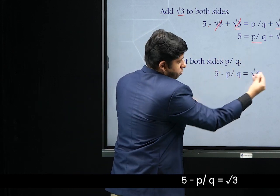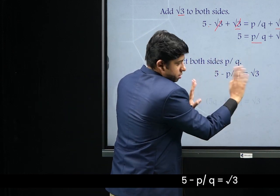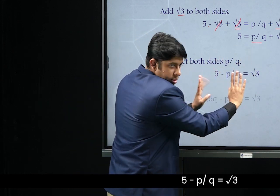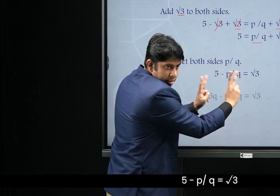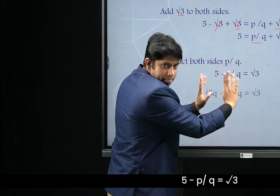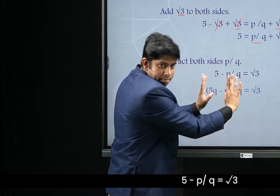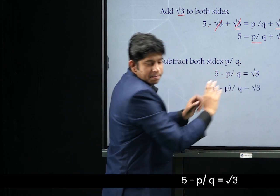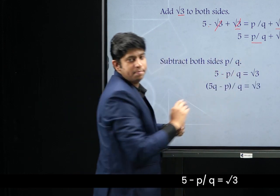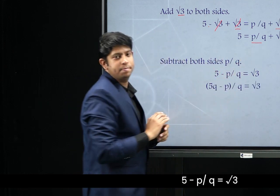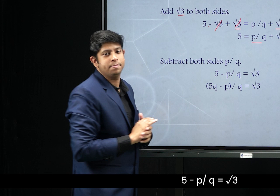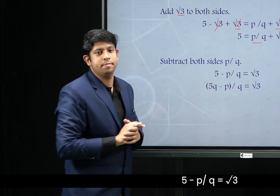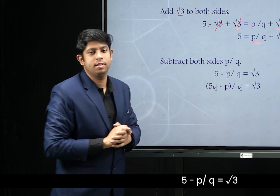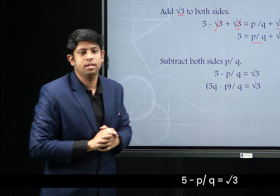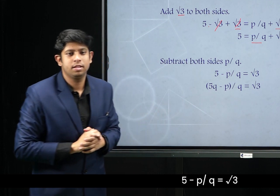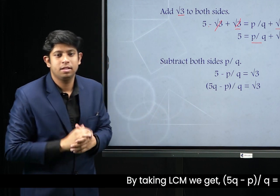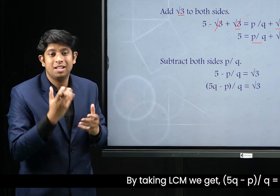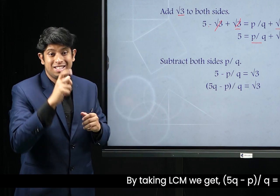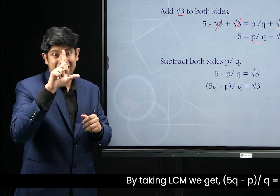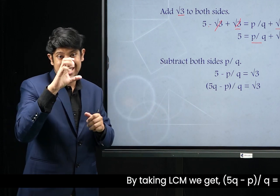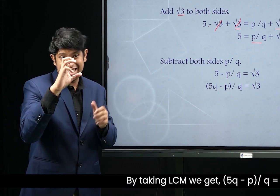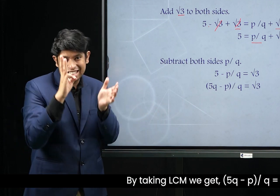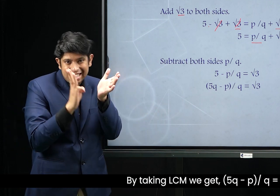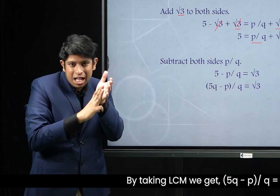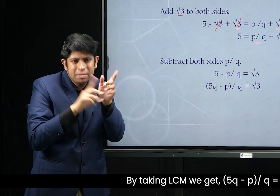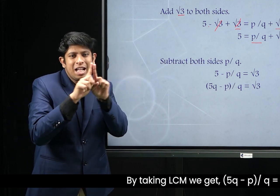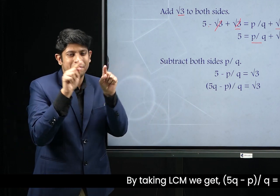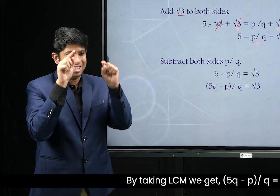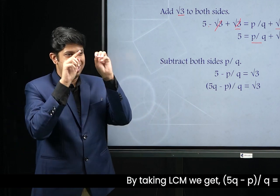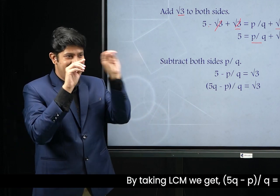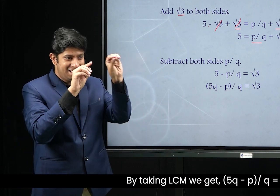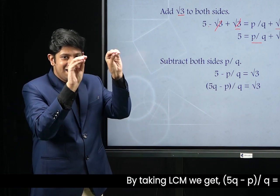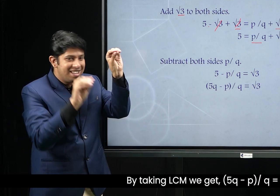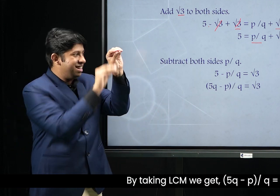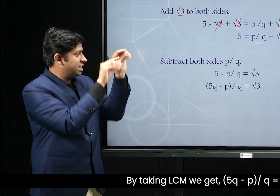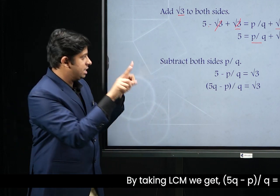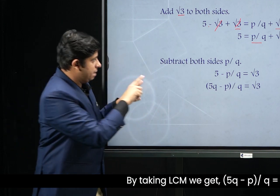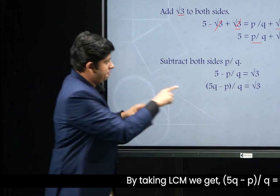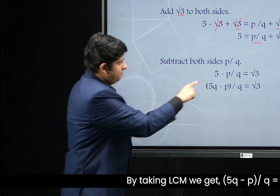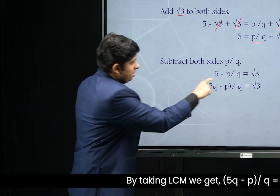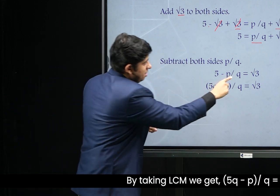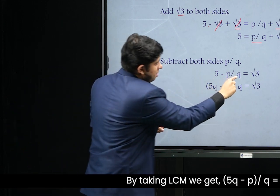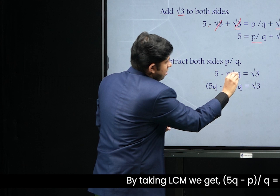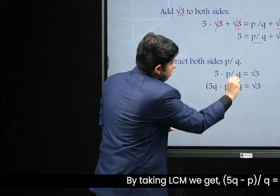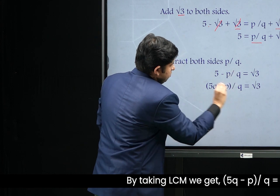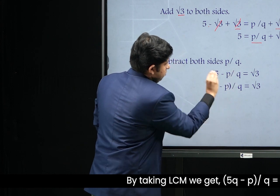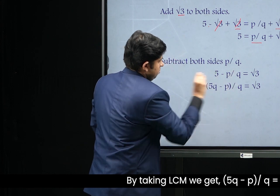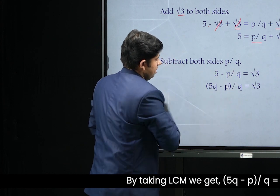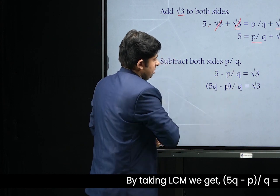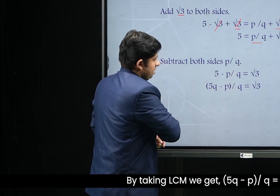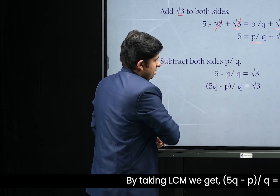to root 3. By taking LCM, we get 5q minus p by q is equal to